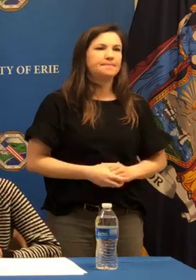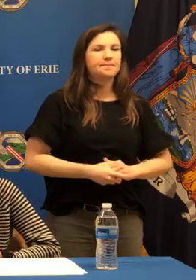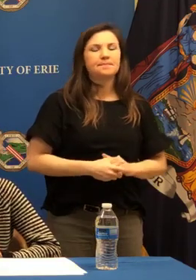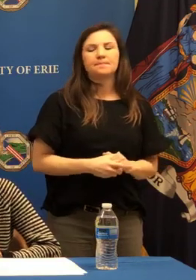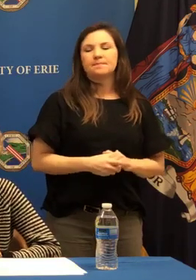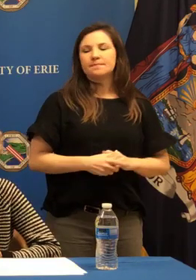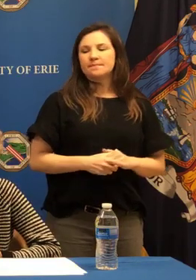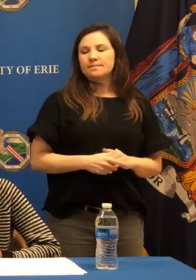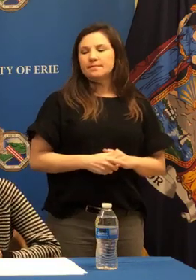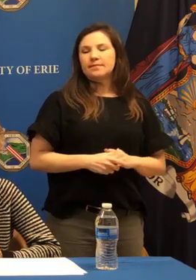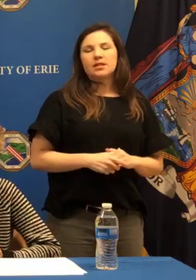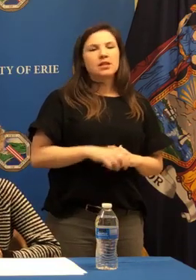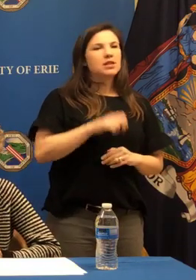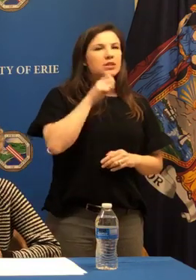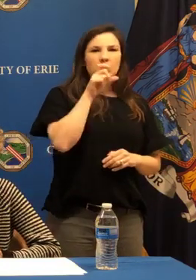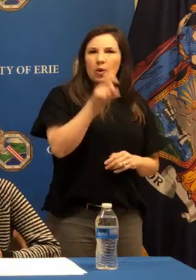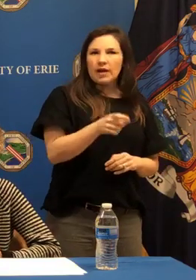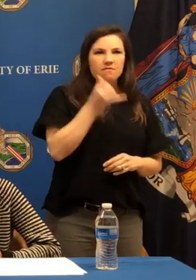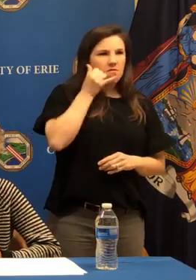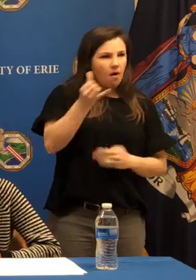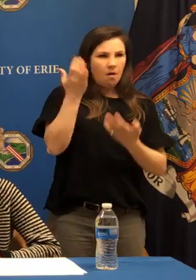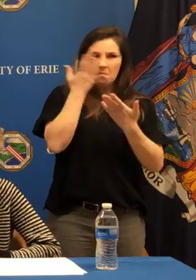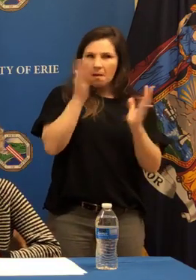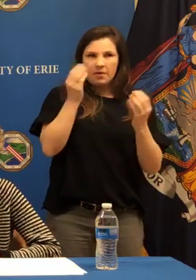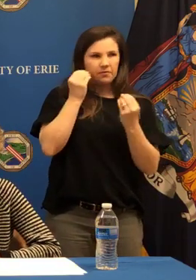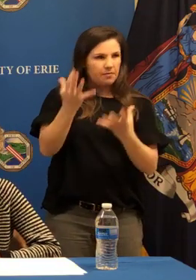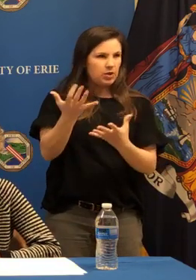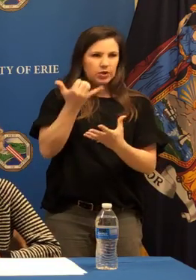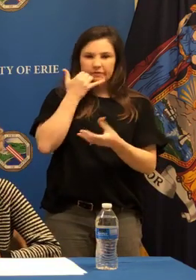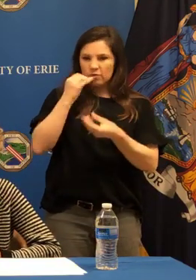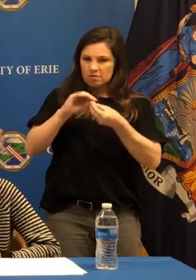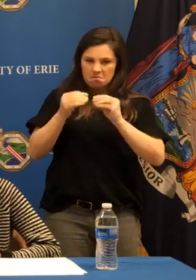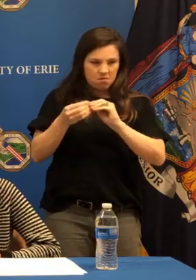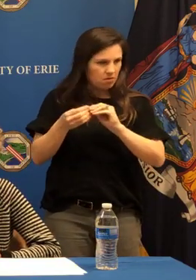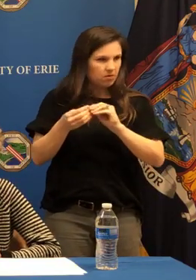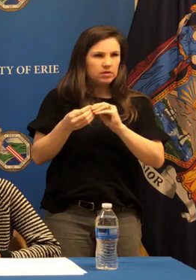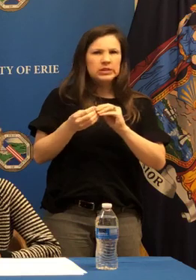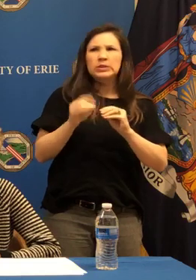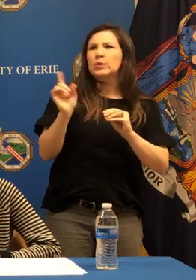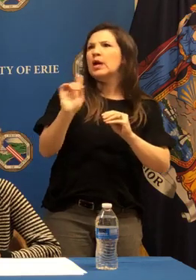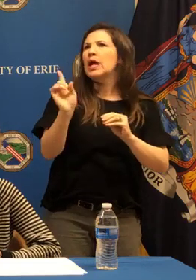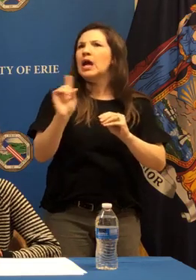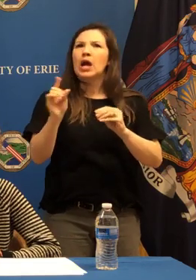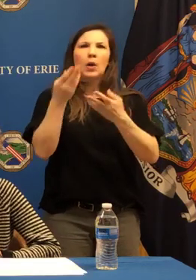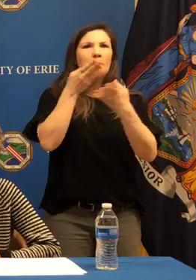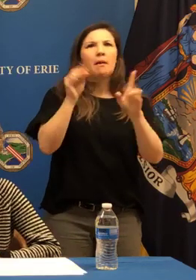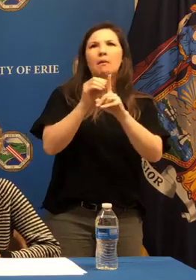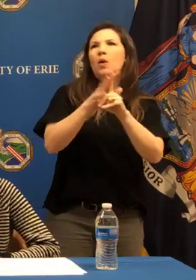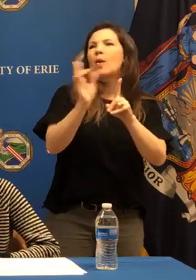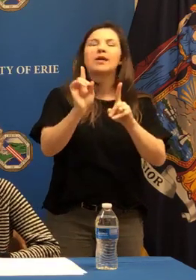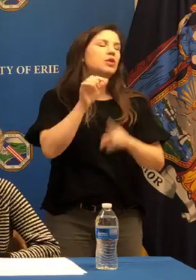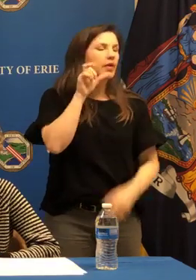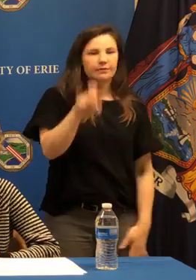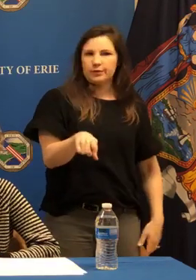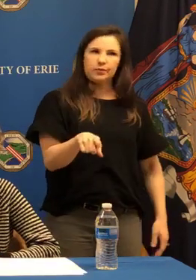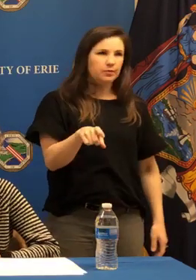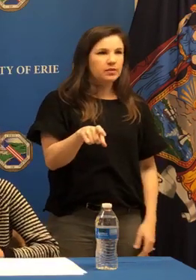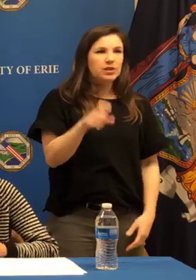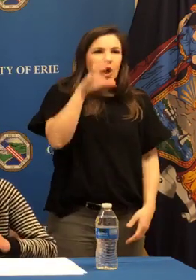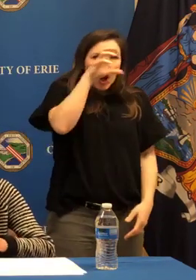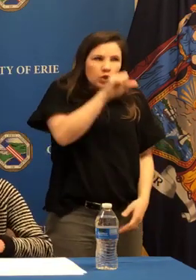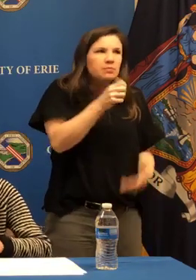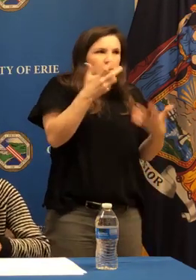you don't need to call our public information line for information about where those public exposures are. You just have to assume that